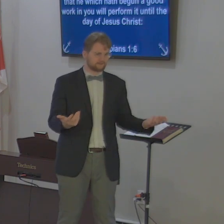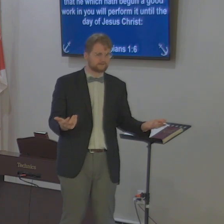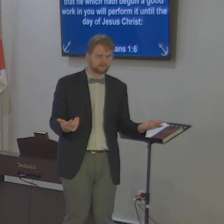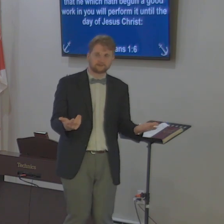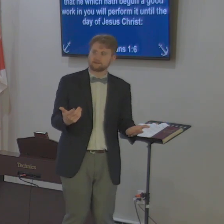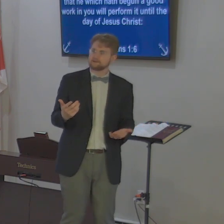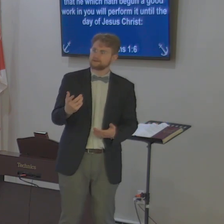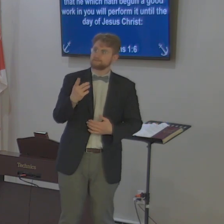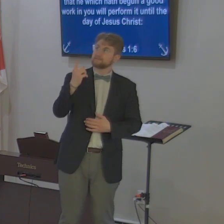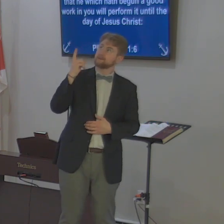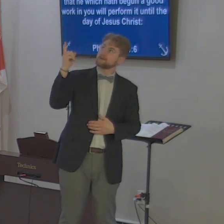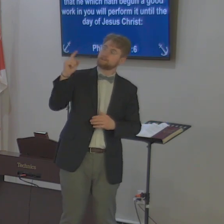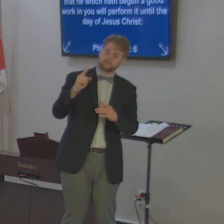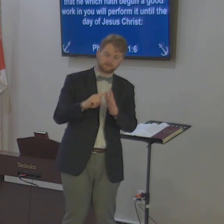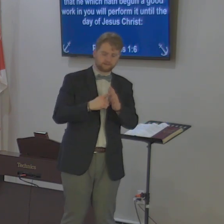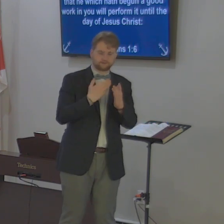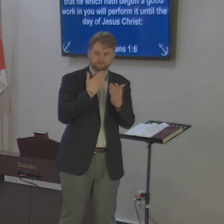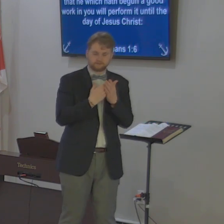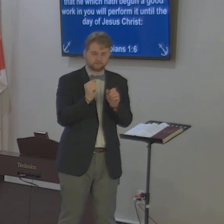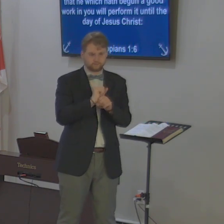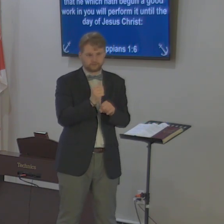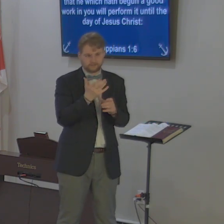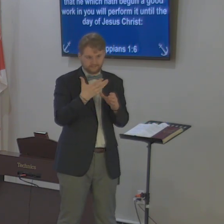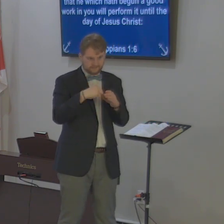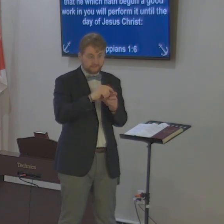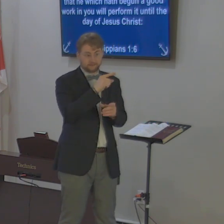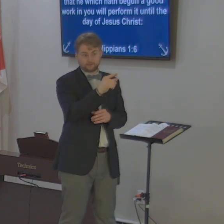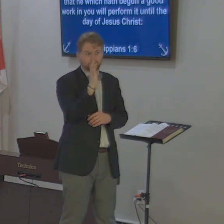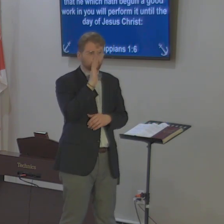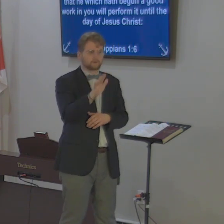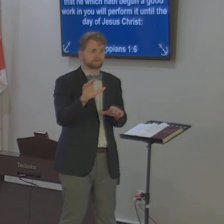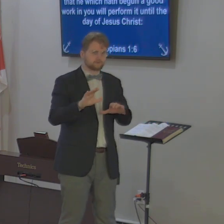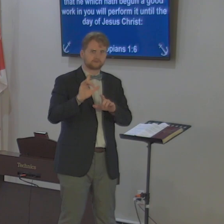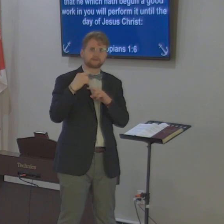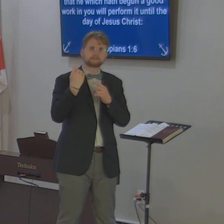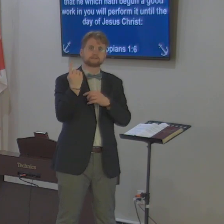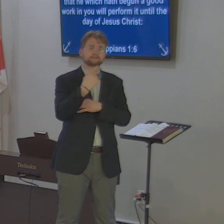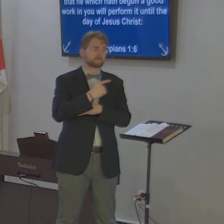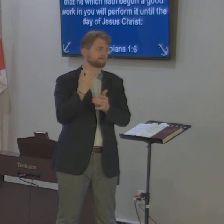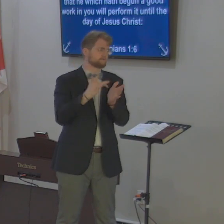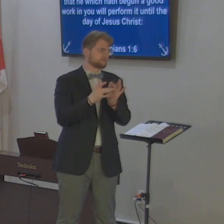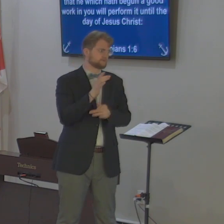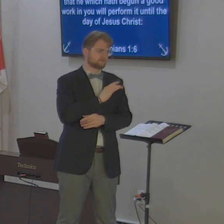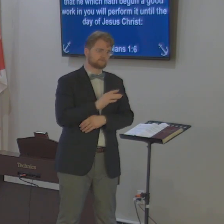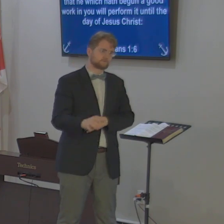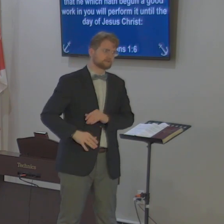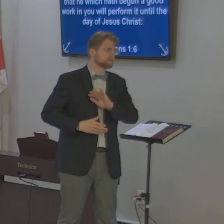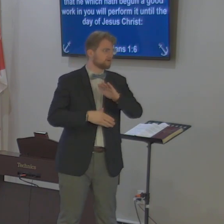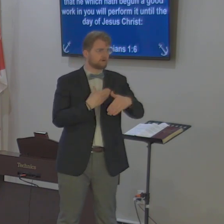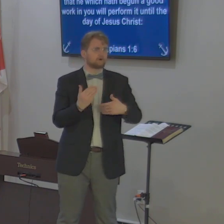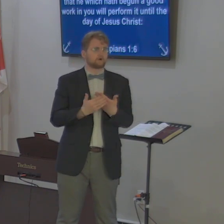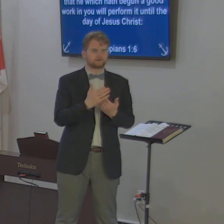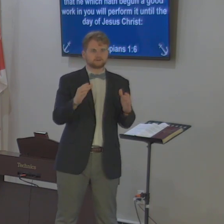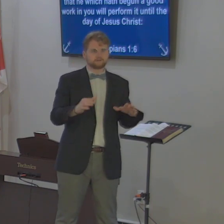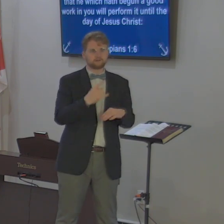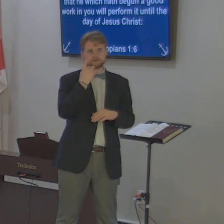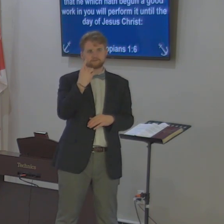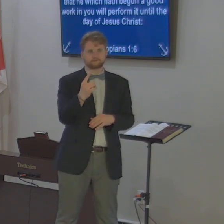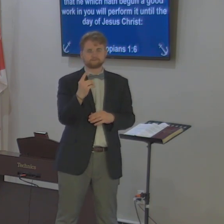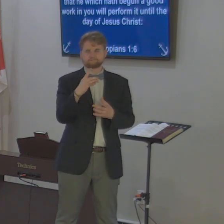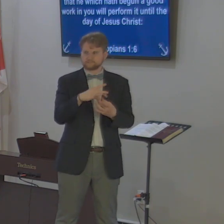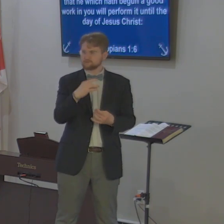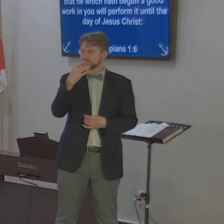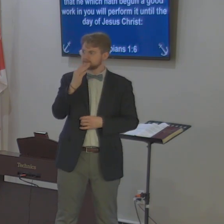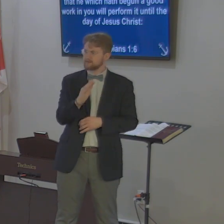good work in you will perform it until the day of Jesus Christ. All done through the Holy Spirit of God. There's so much comfort and conviction to be